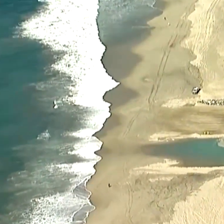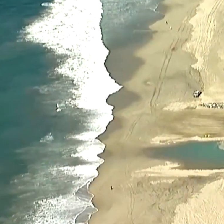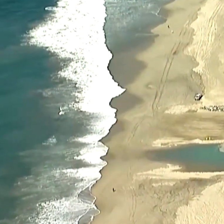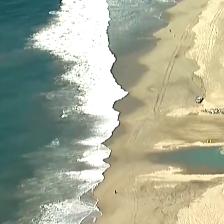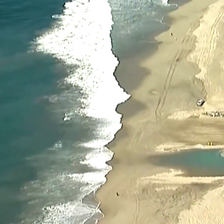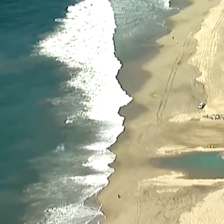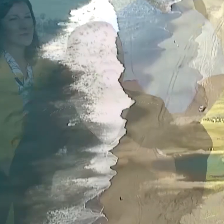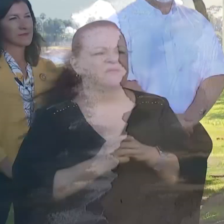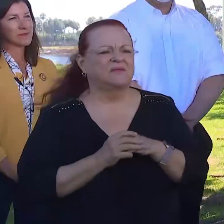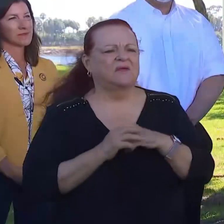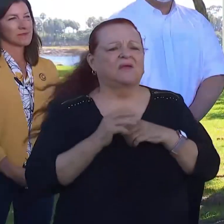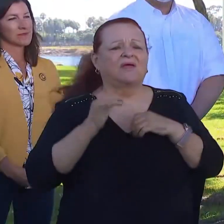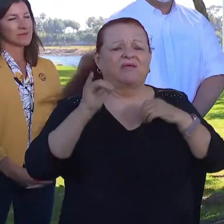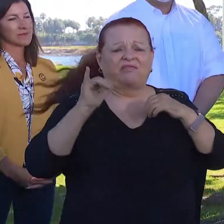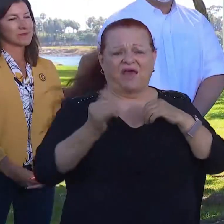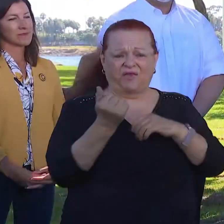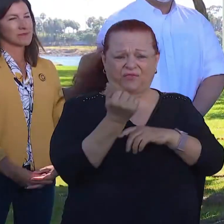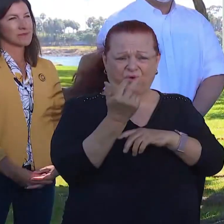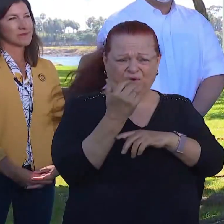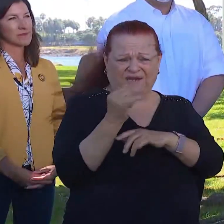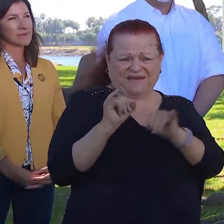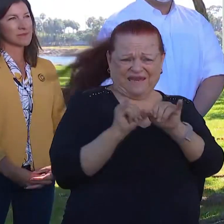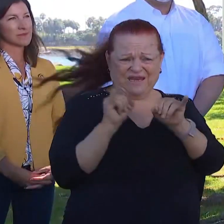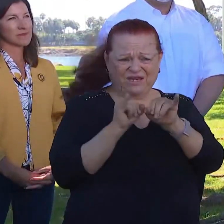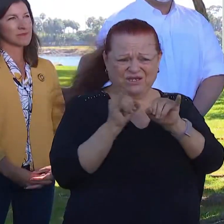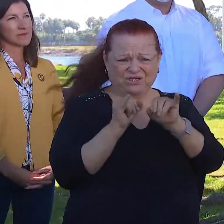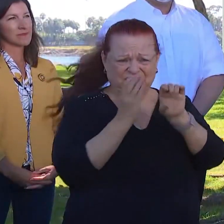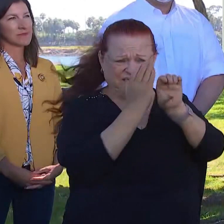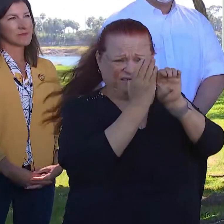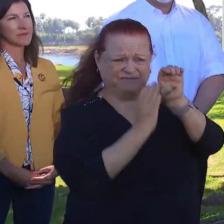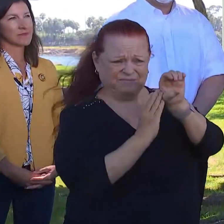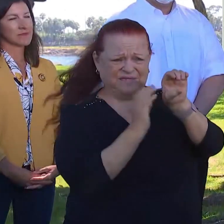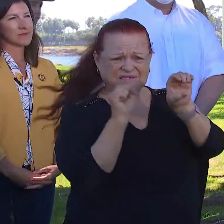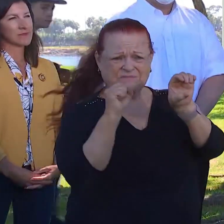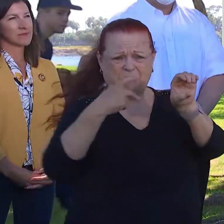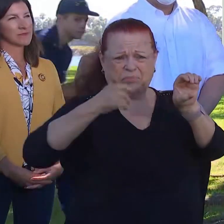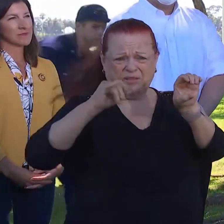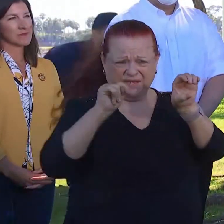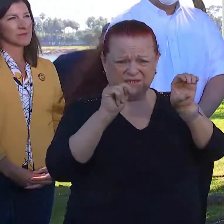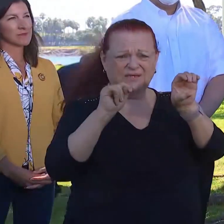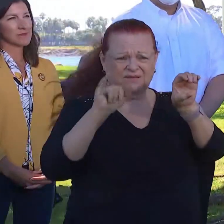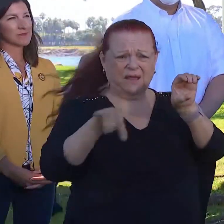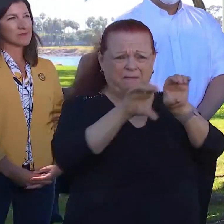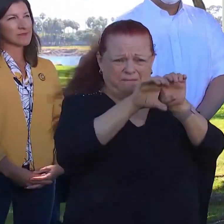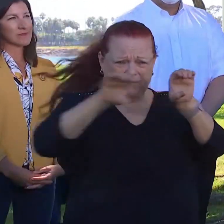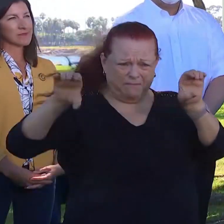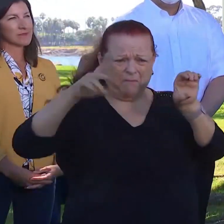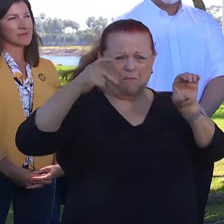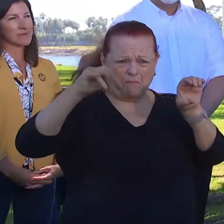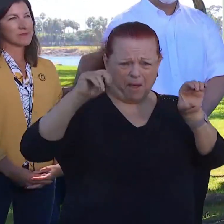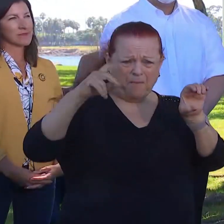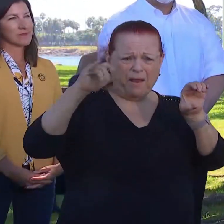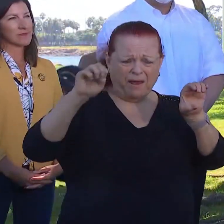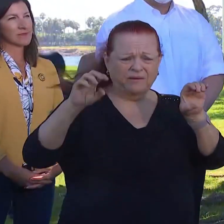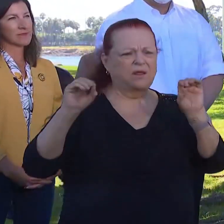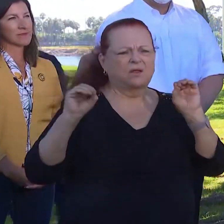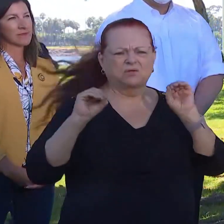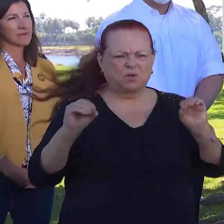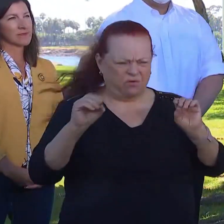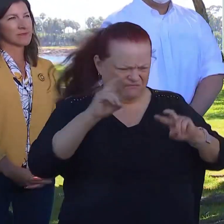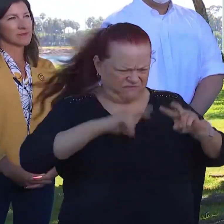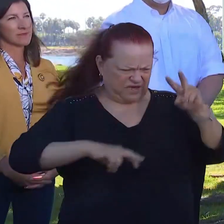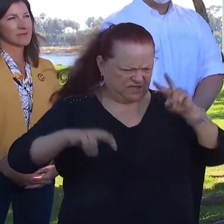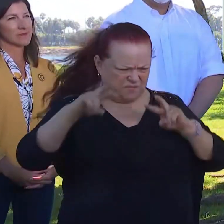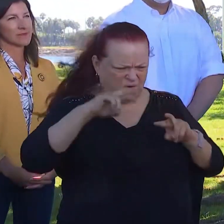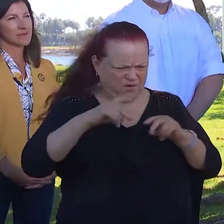that from that 13-inch split in that pipeline, there is no visible product that can